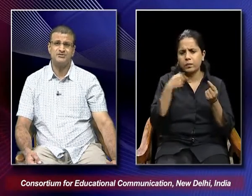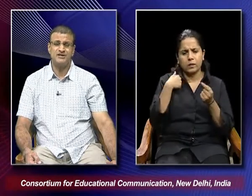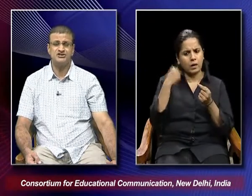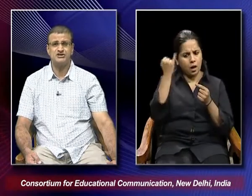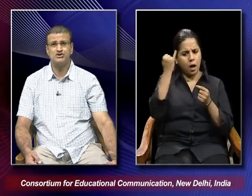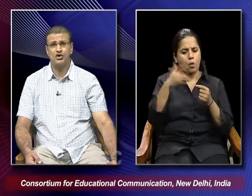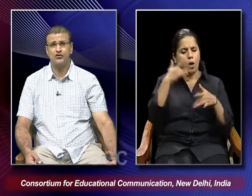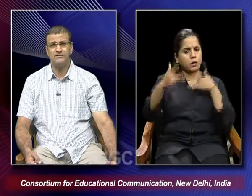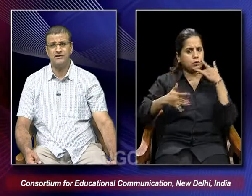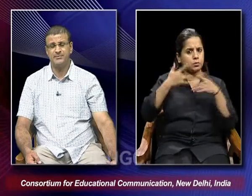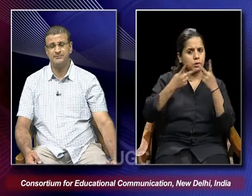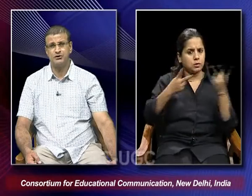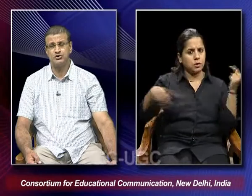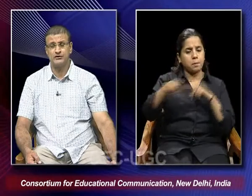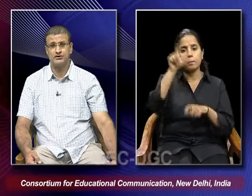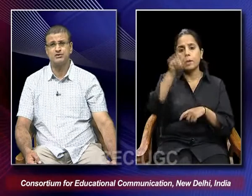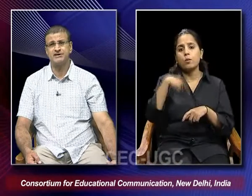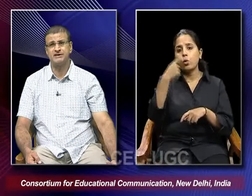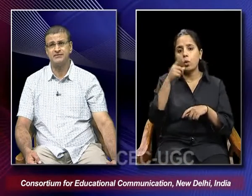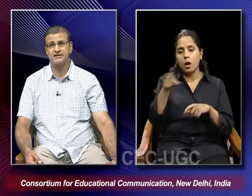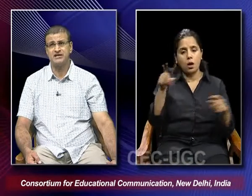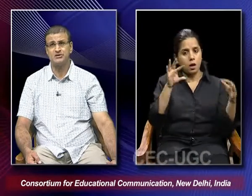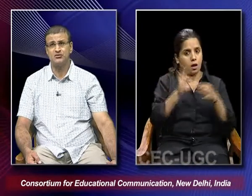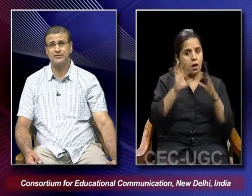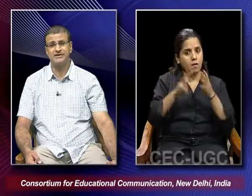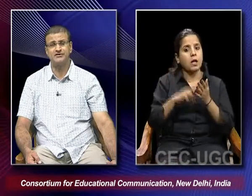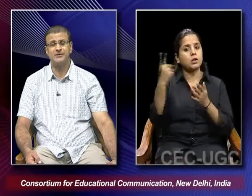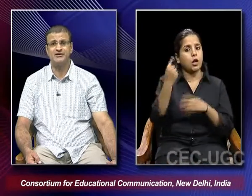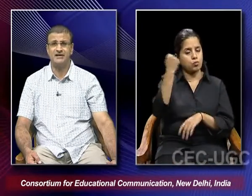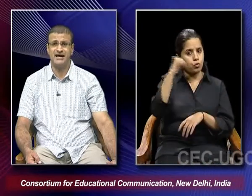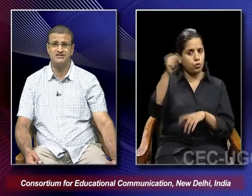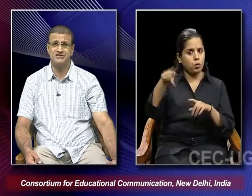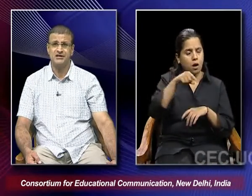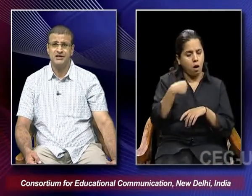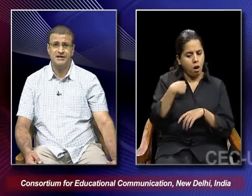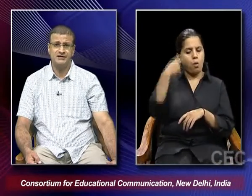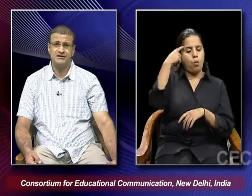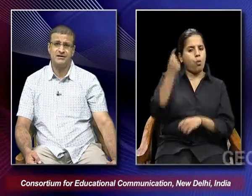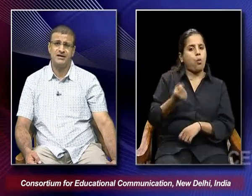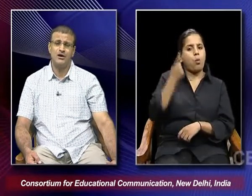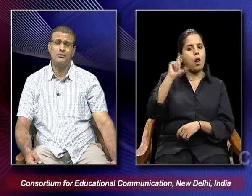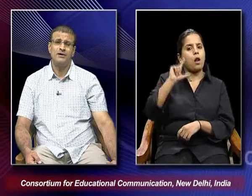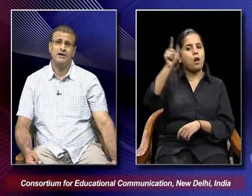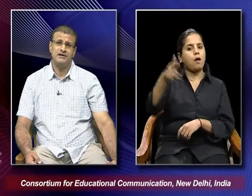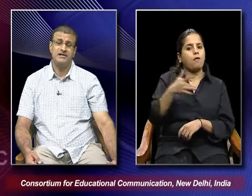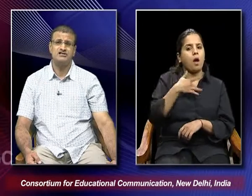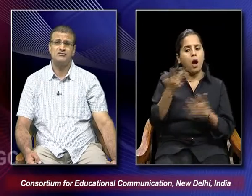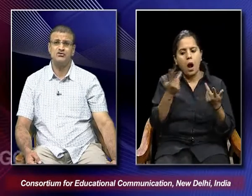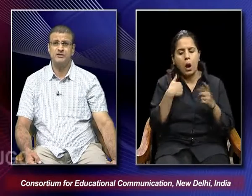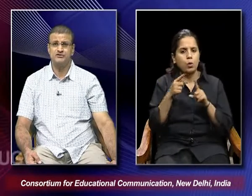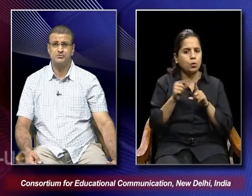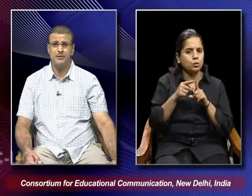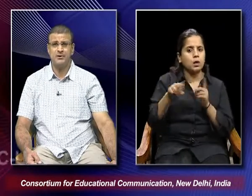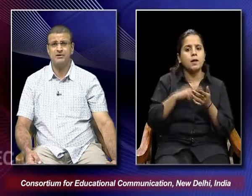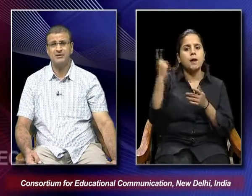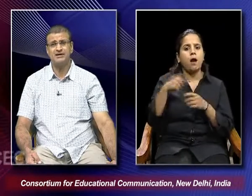the aspirations of the people, those who were associated with the national movement, they were being realized later, and how the national movement